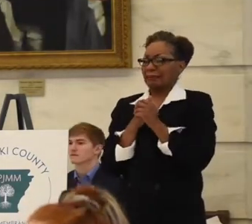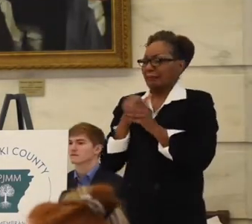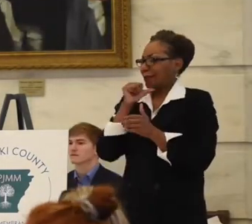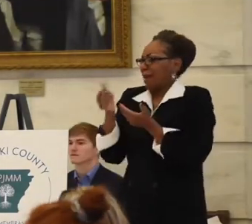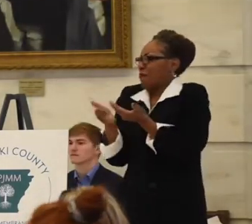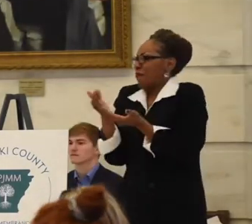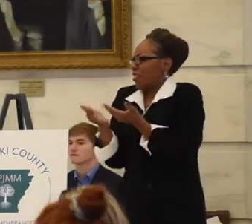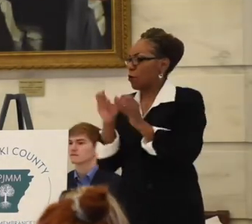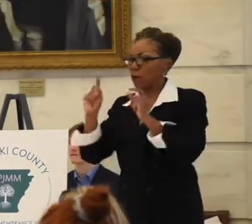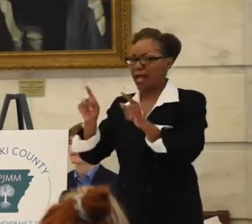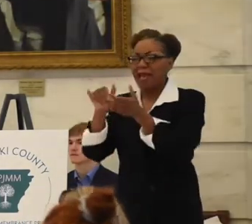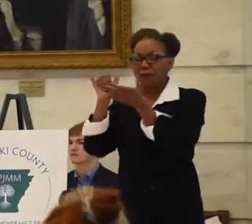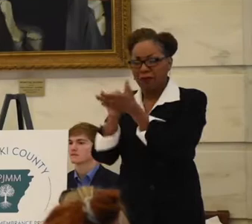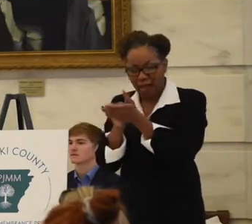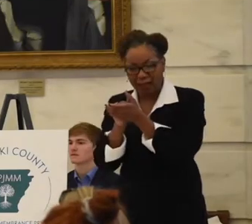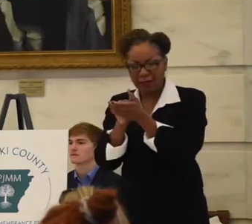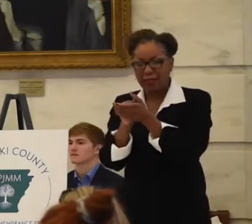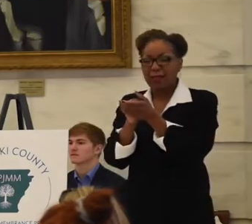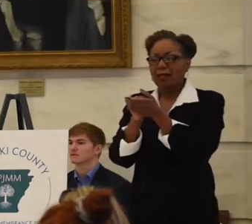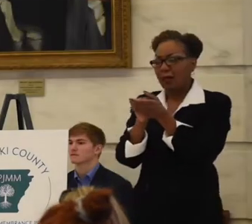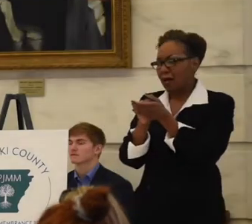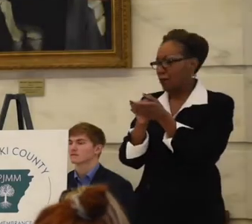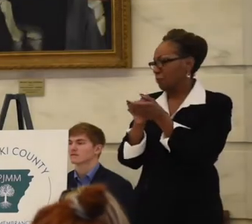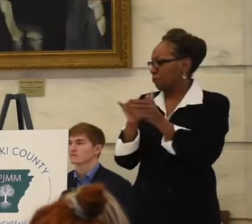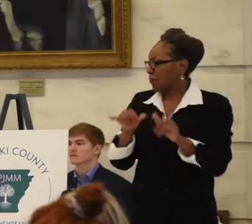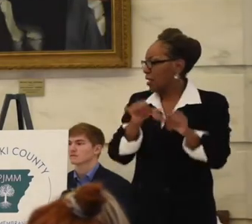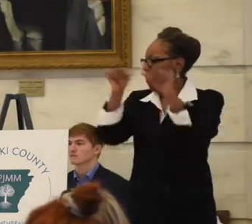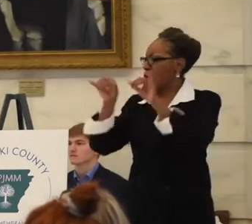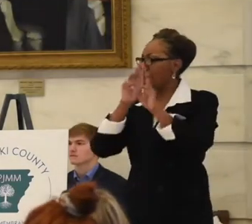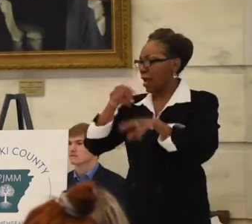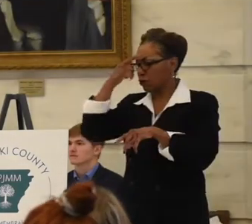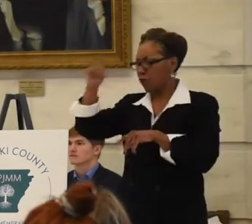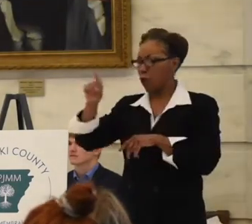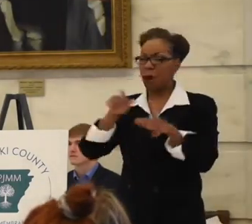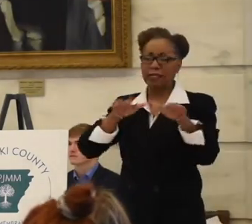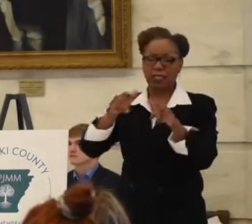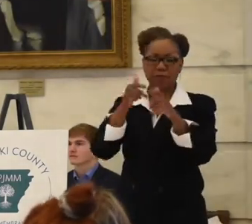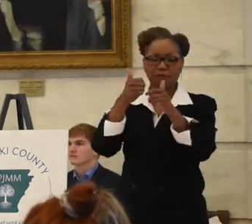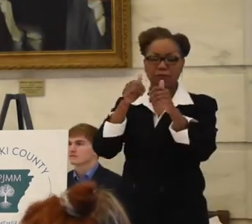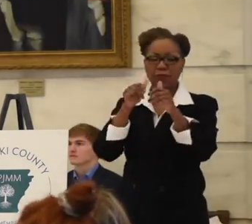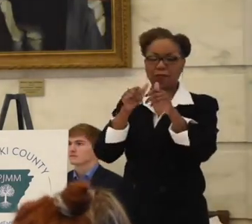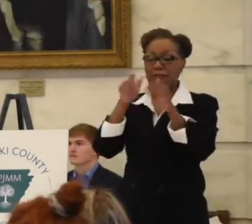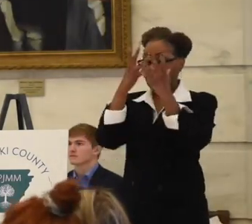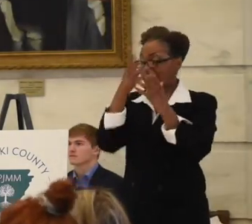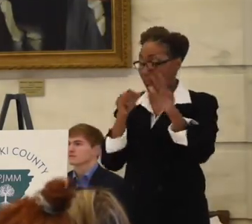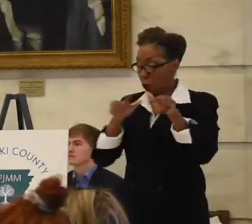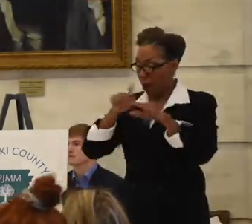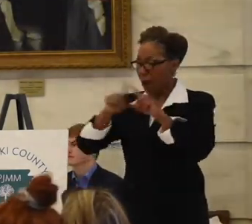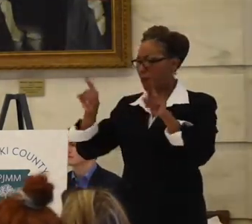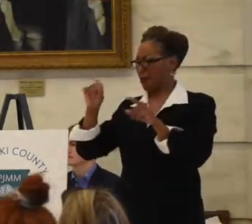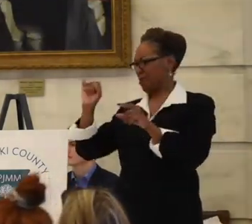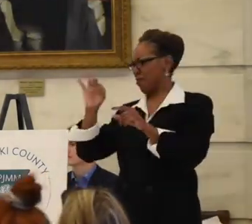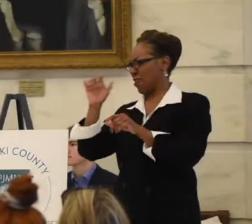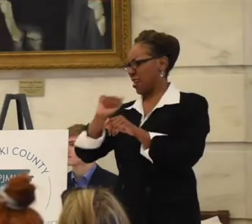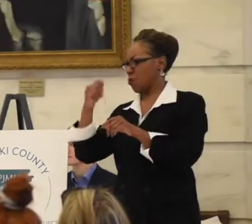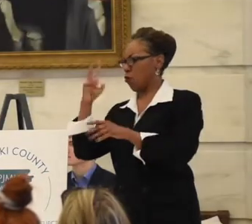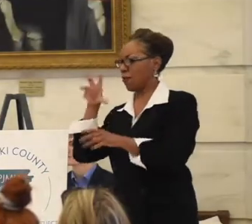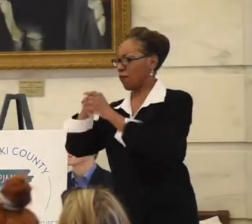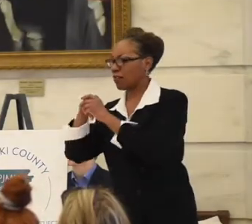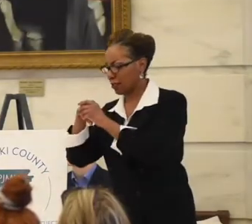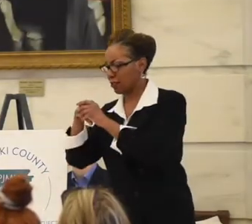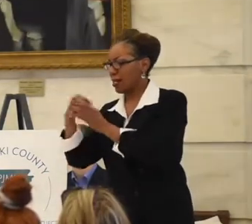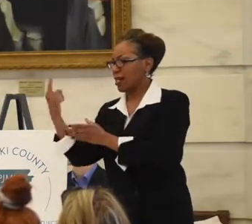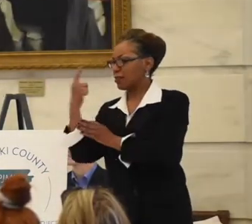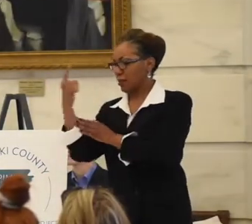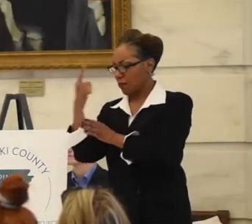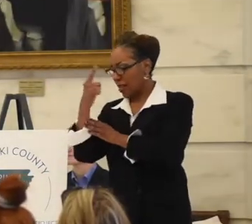inconvenient. That's a common reaction for sleepwalkers, or really just about anyone invested in something that